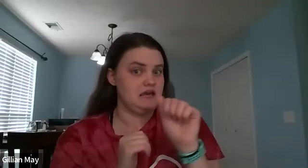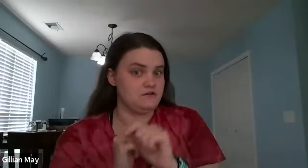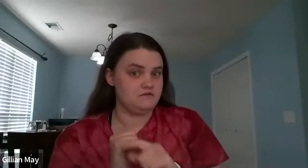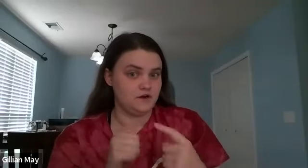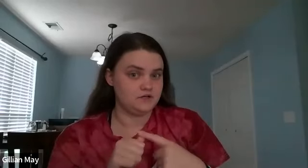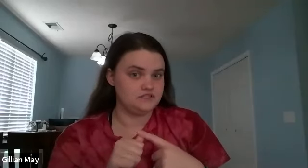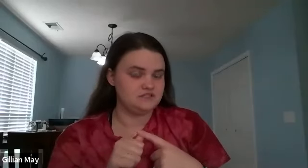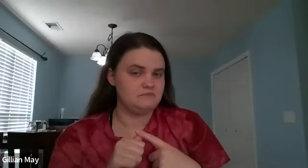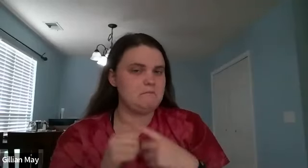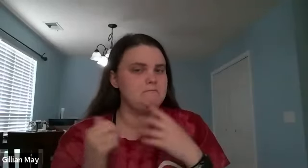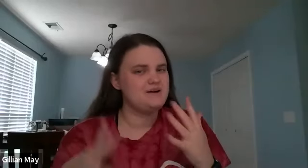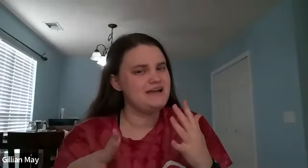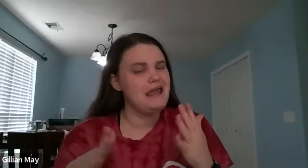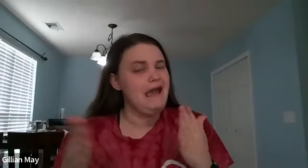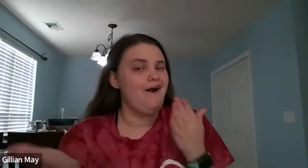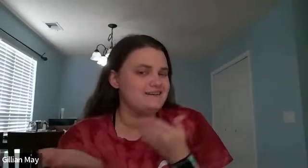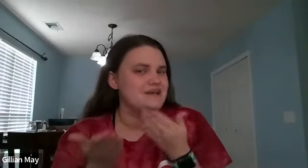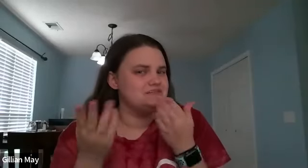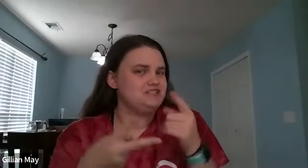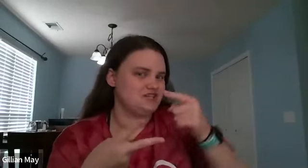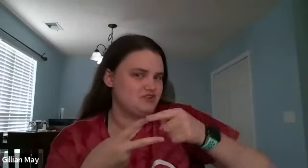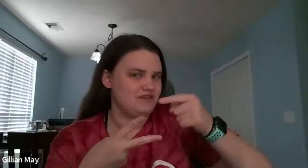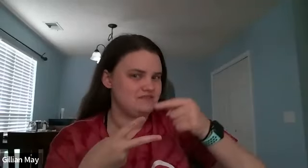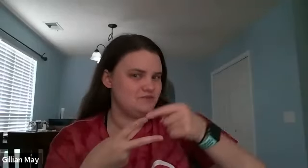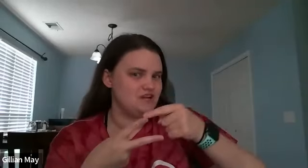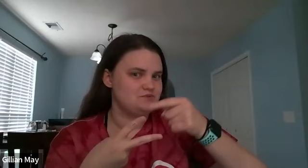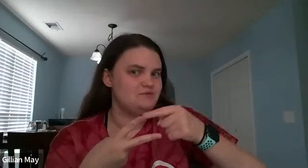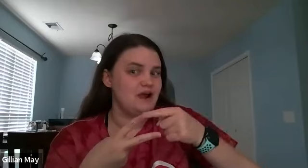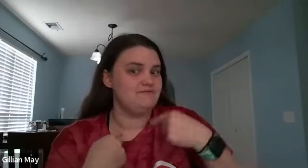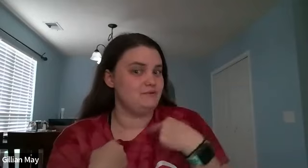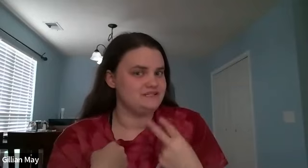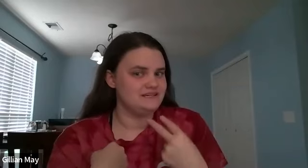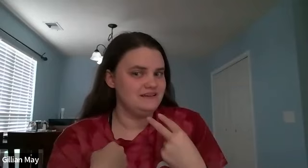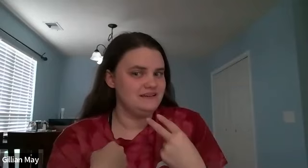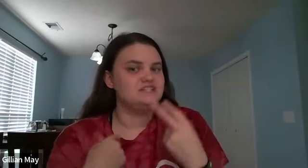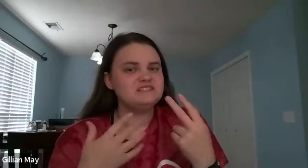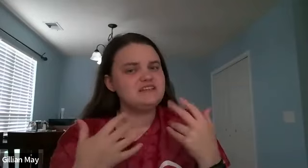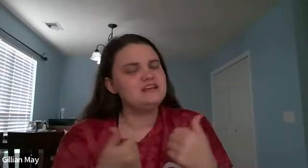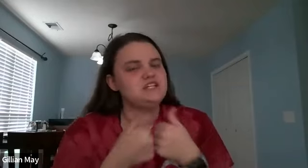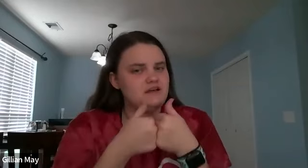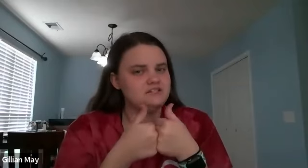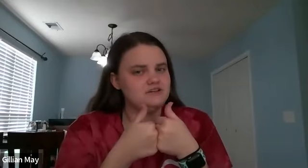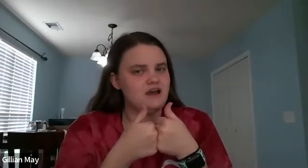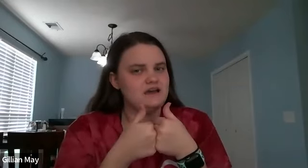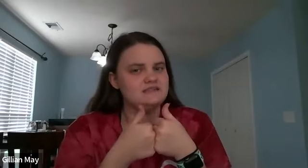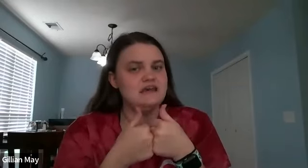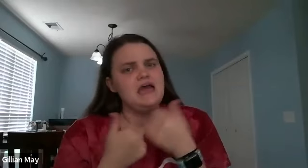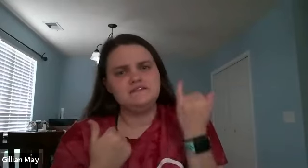together first. But honestly, I would suggest trying this first option where I voice it just to kind of challenge you guys. And if you